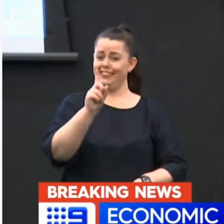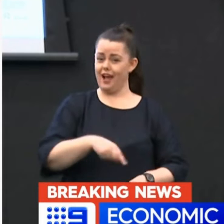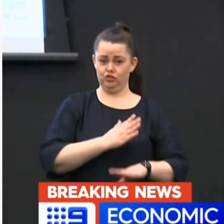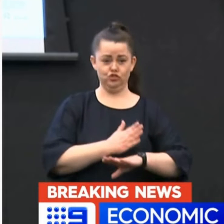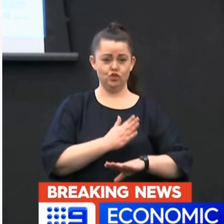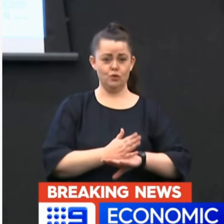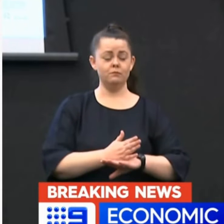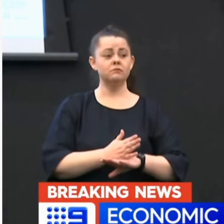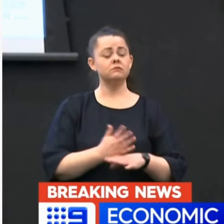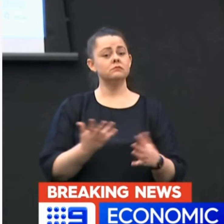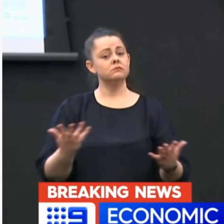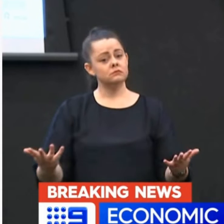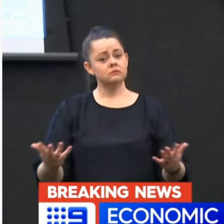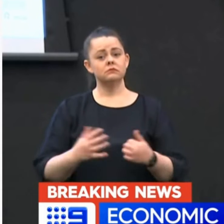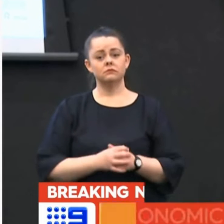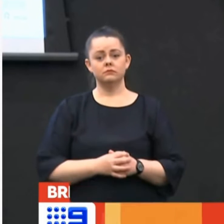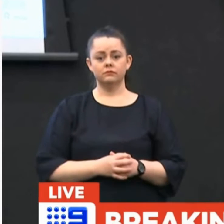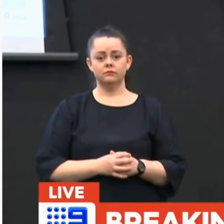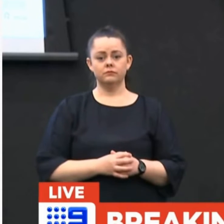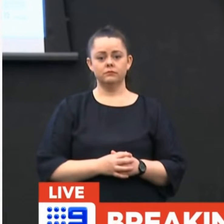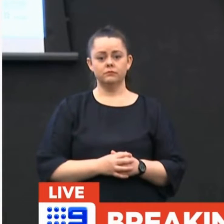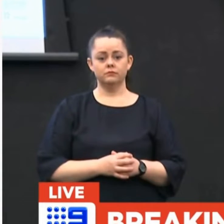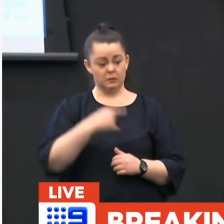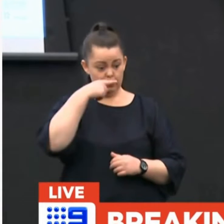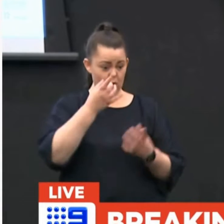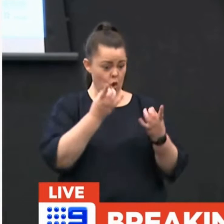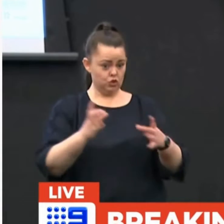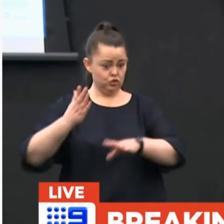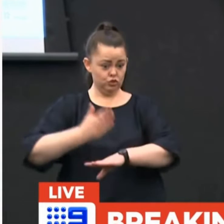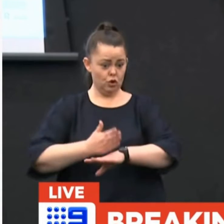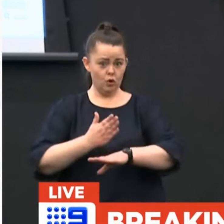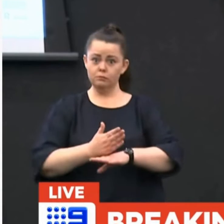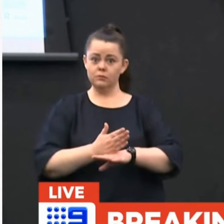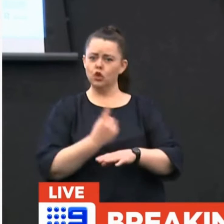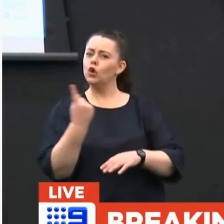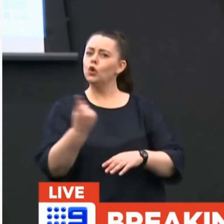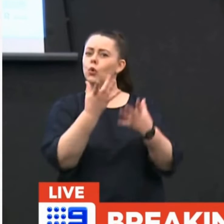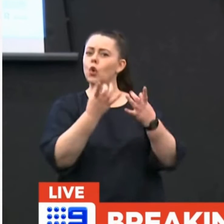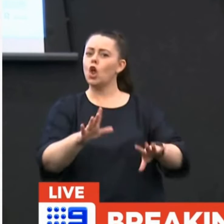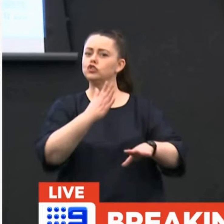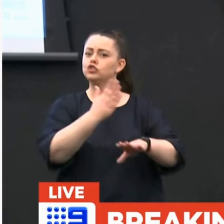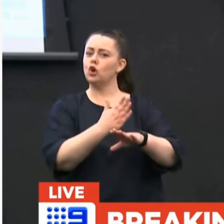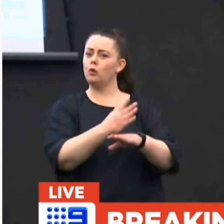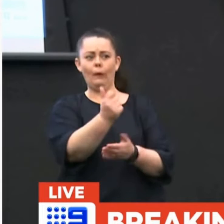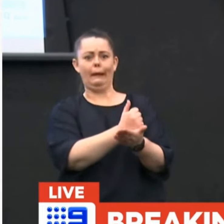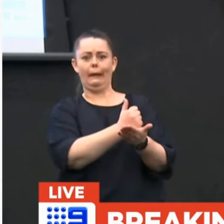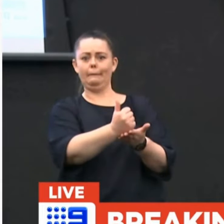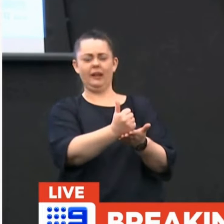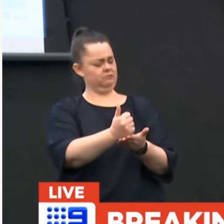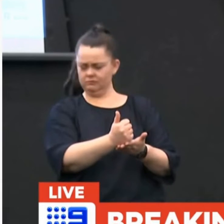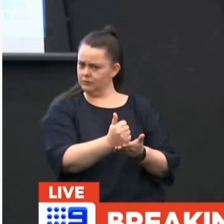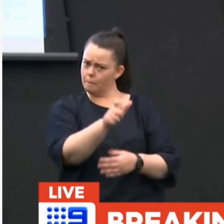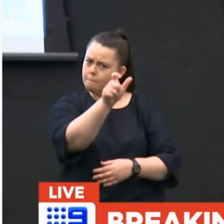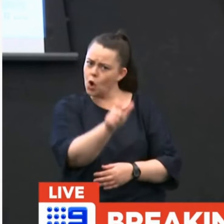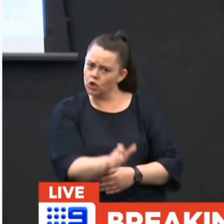is a person. Someone who lost their job went through a very stressful and difficult time. But the financial